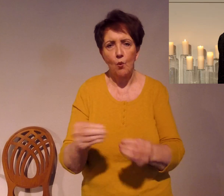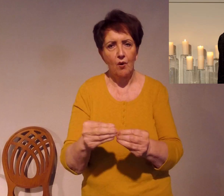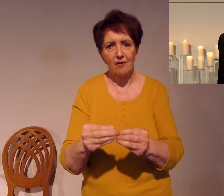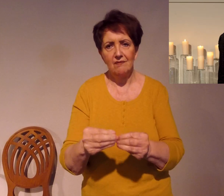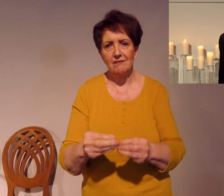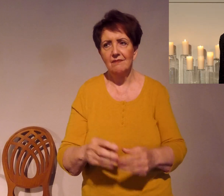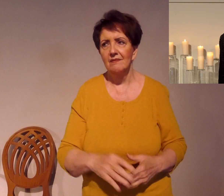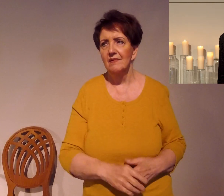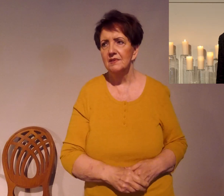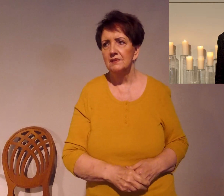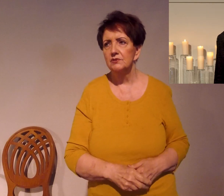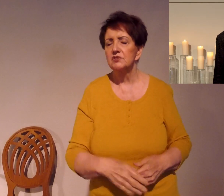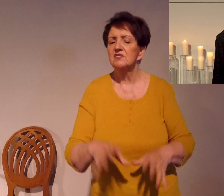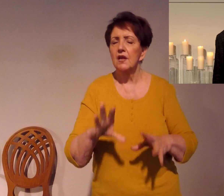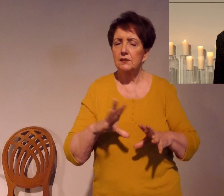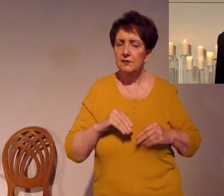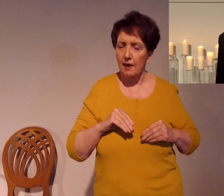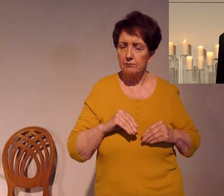right? Settle,